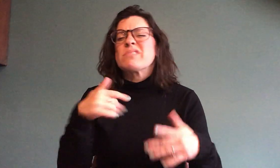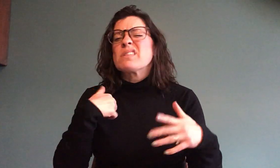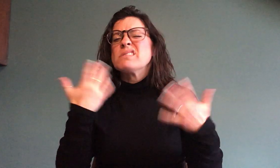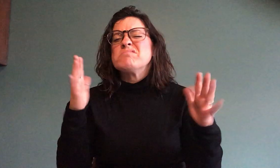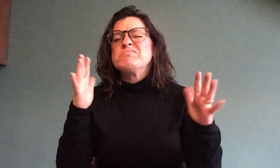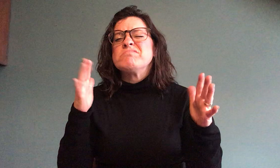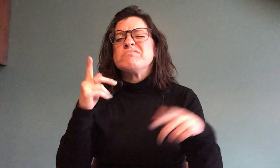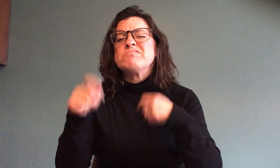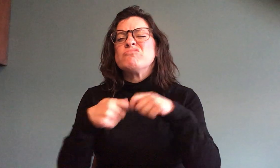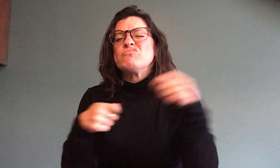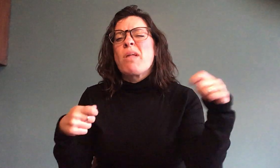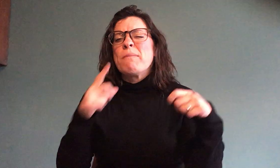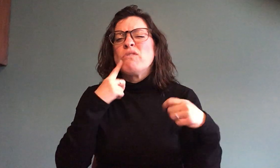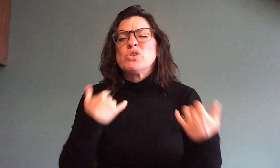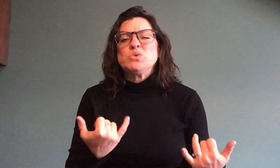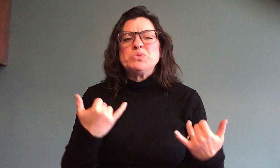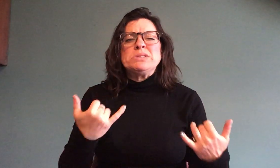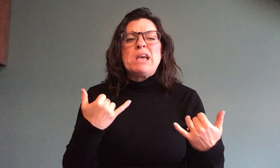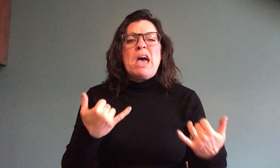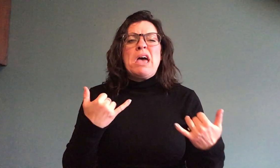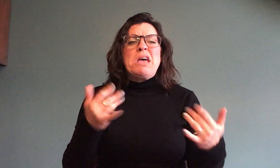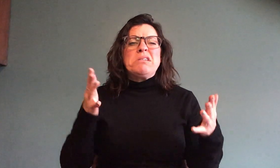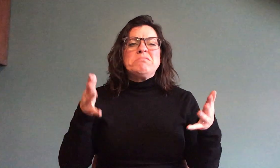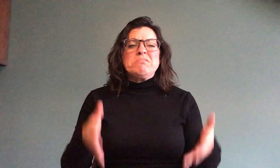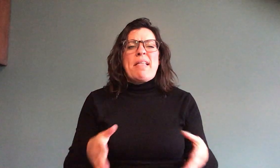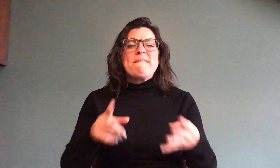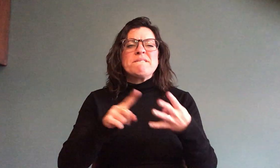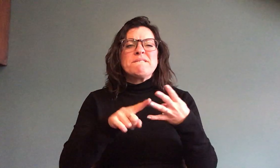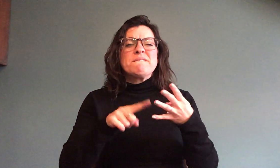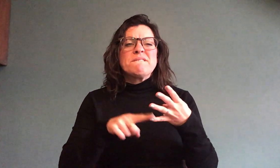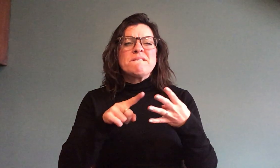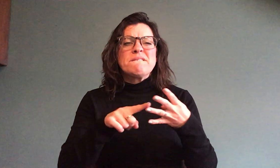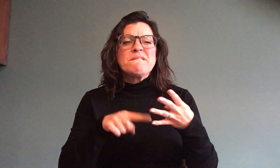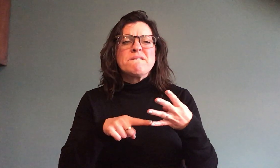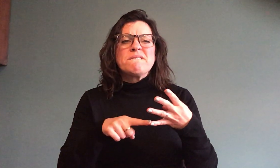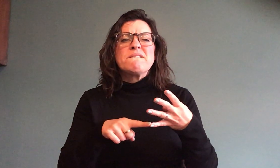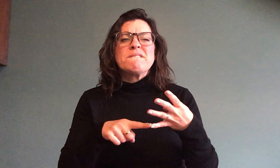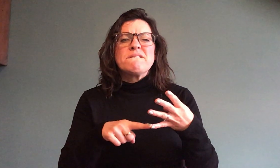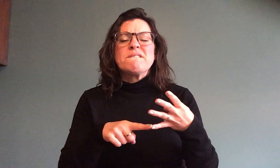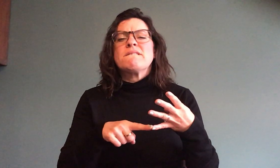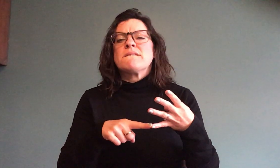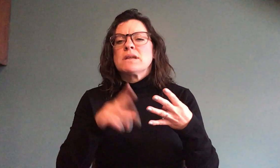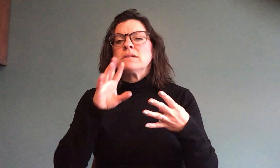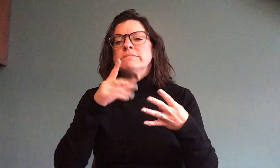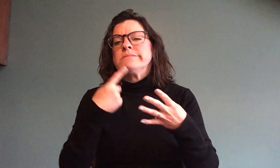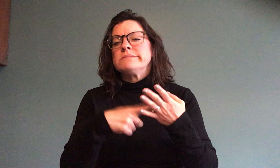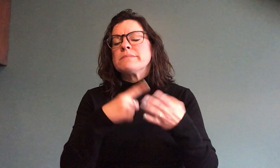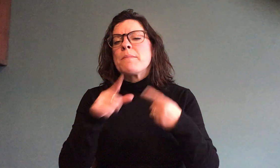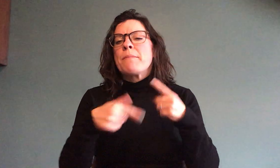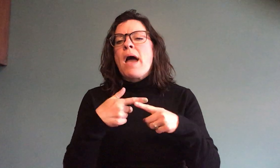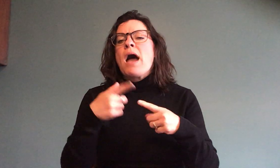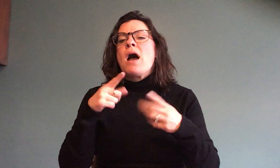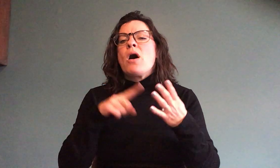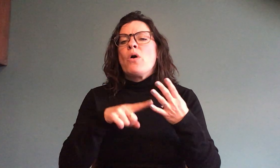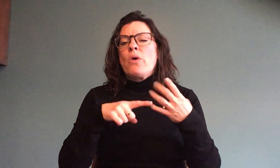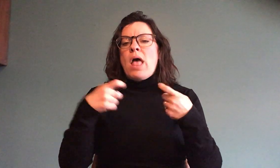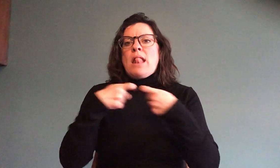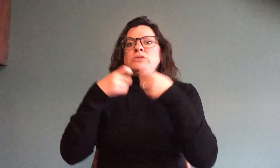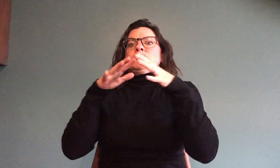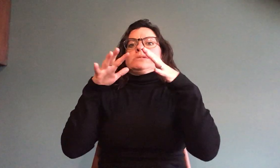done tomorrow. Tomorrow's Thursday already, and then on Friday, do you want another quiz? The quiz